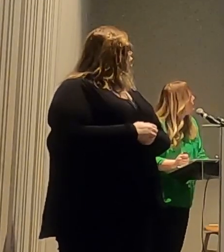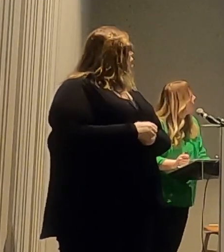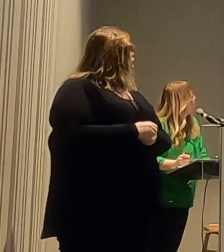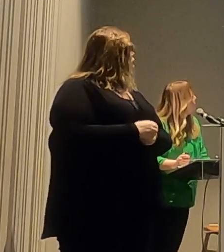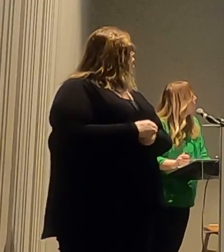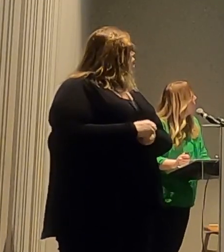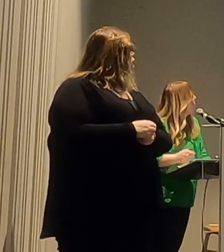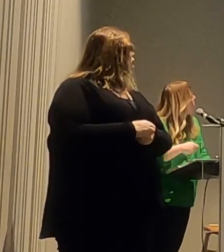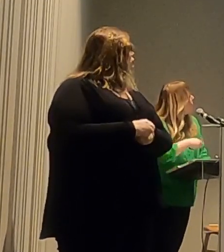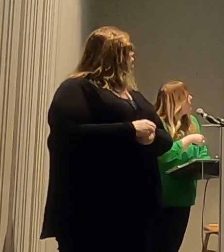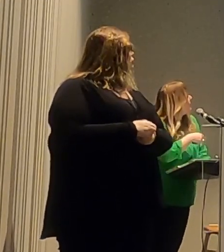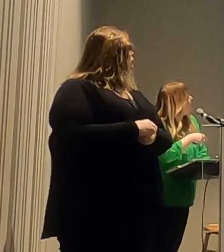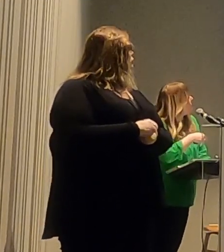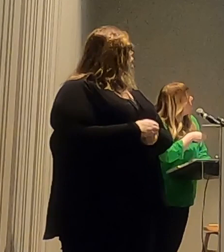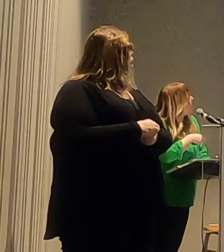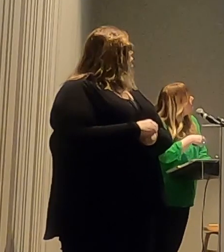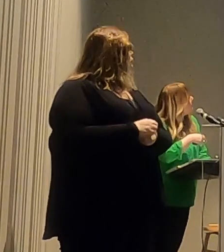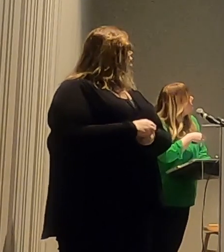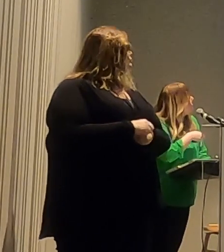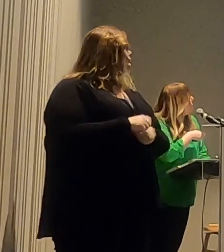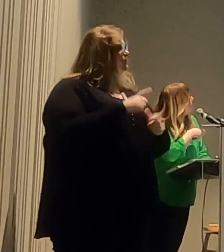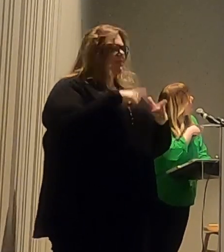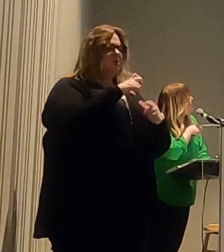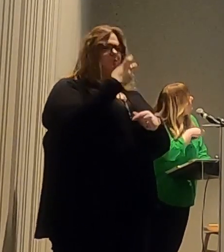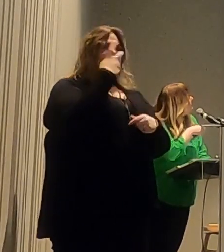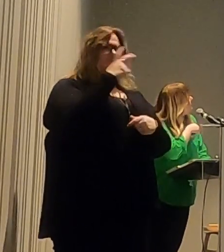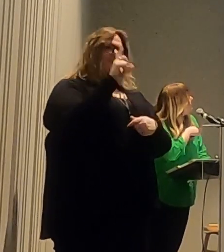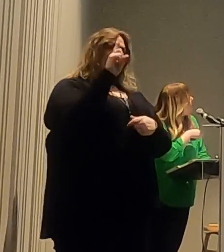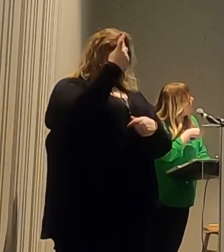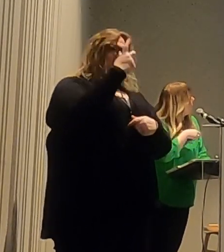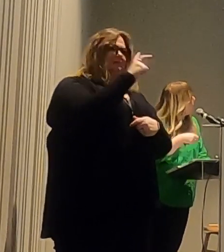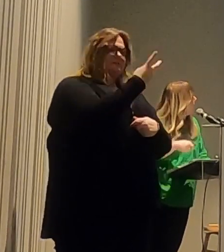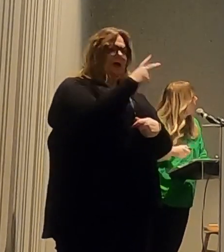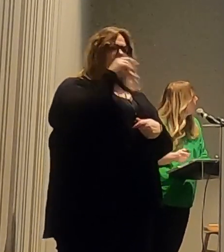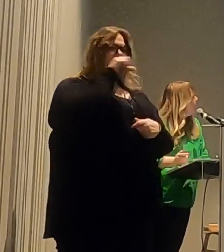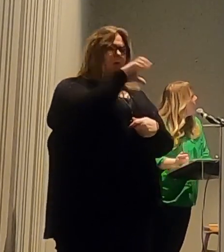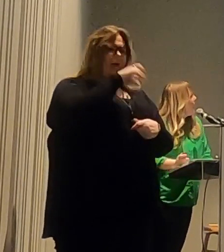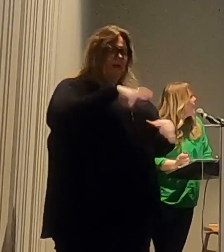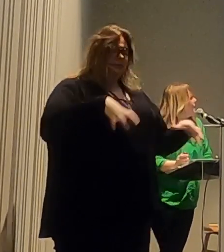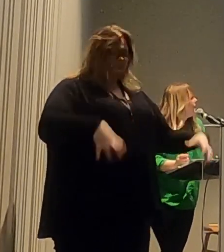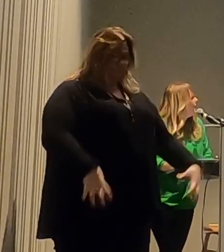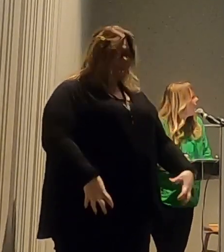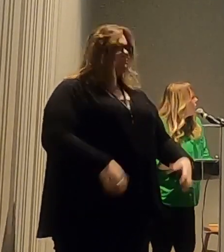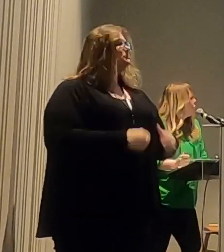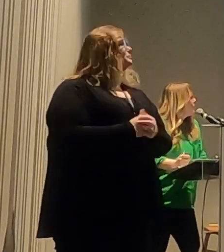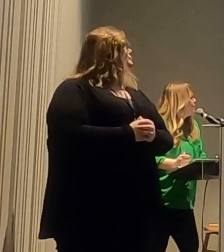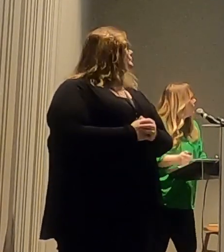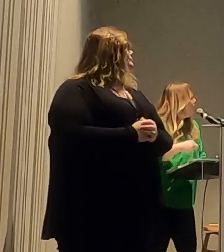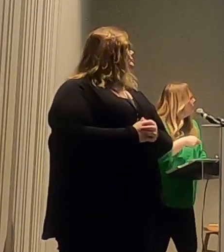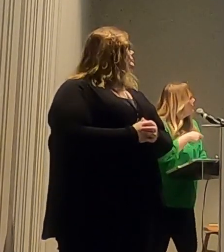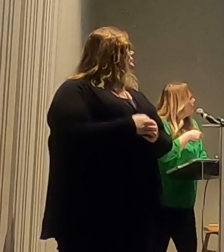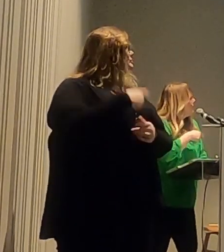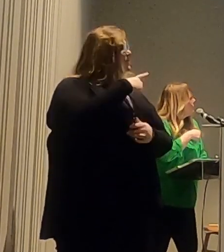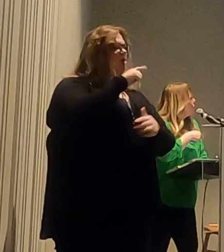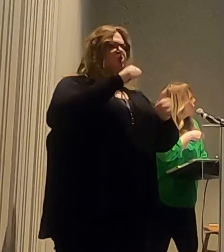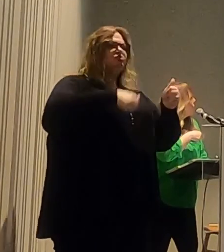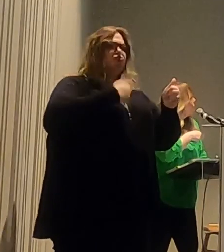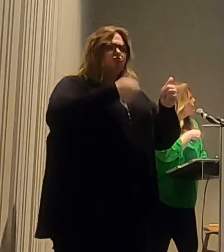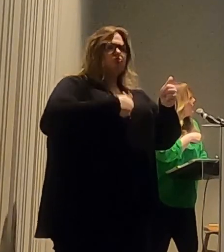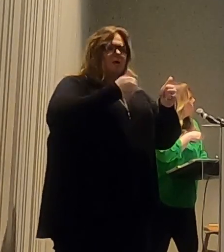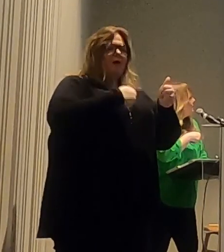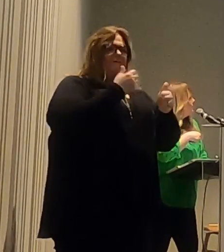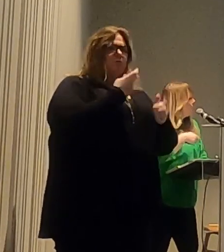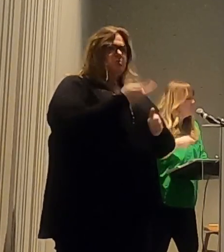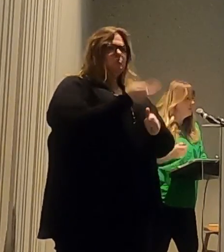And then moving up the robe, we encounter our first 2 dragons. This is taken from there. And they are chasing after